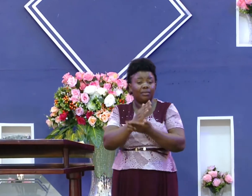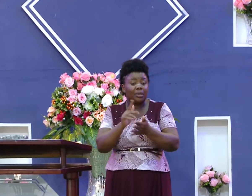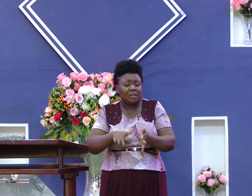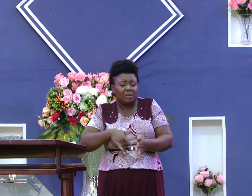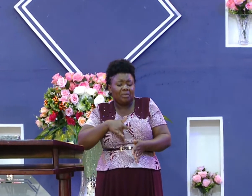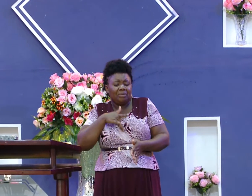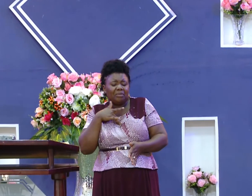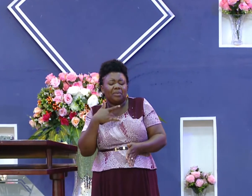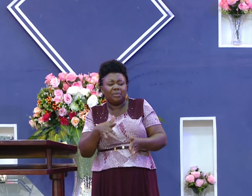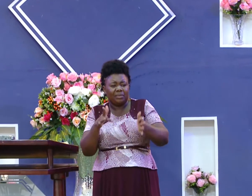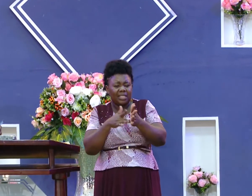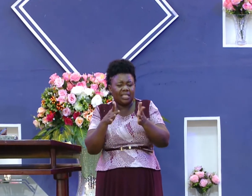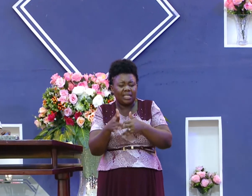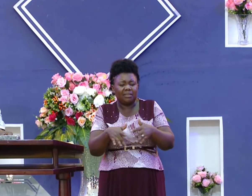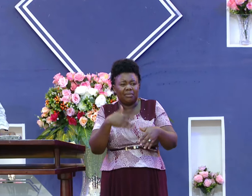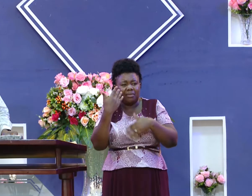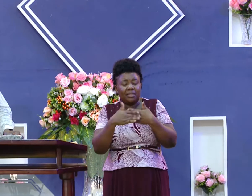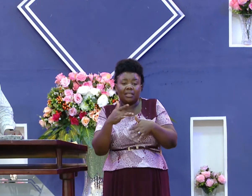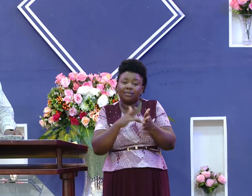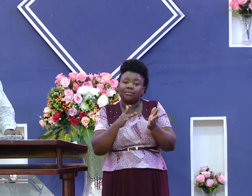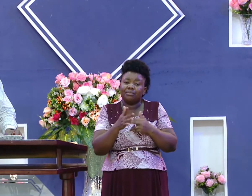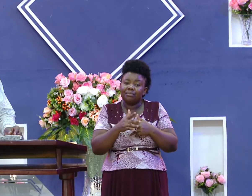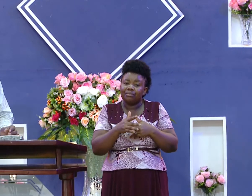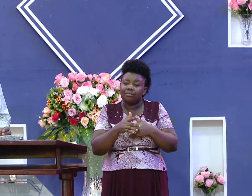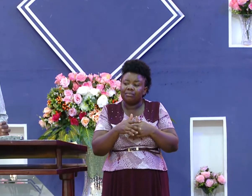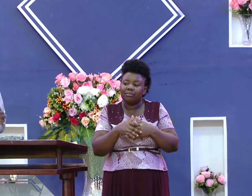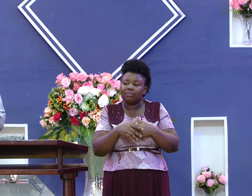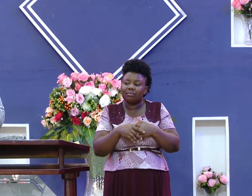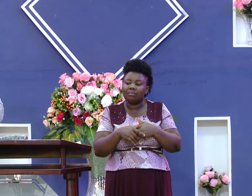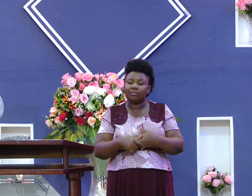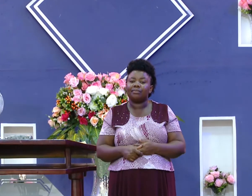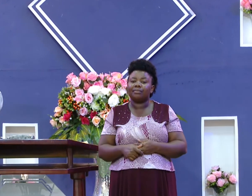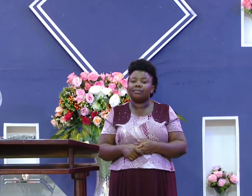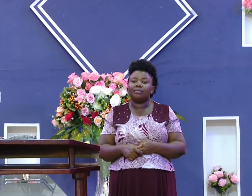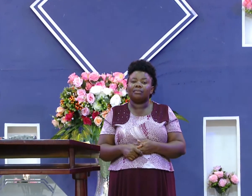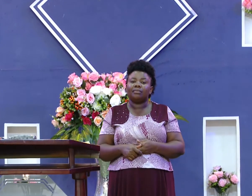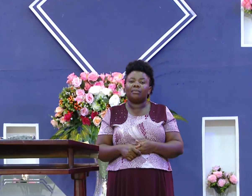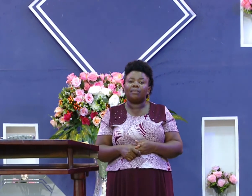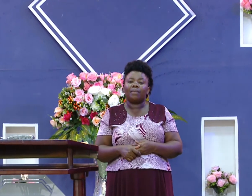if you would merely tell Peter, you have a murderer's heart within you, and say, who is a murderer? You would feel Jesus.